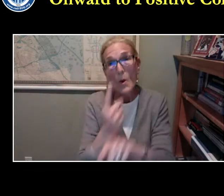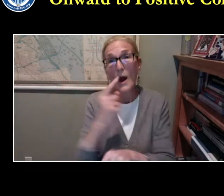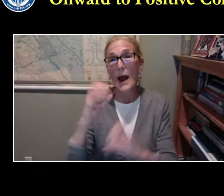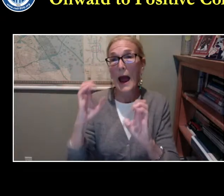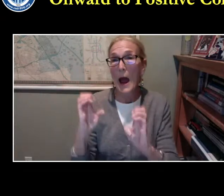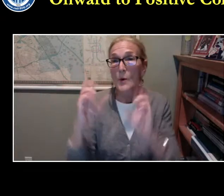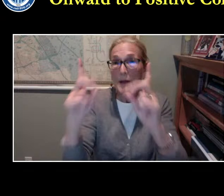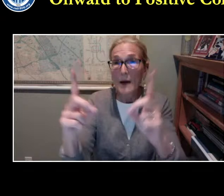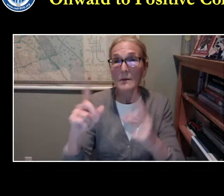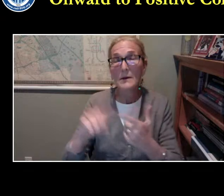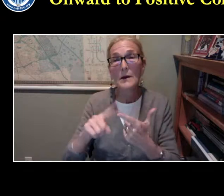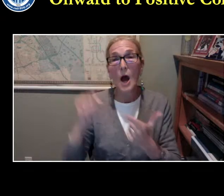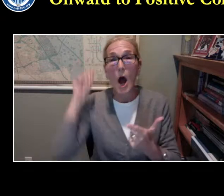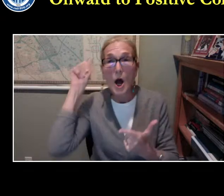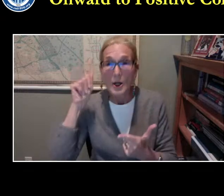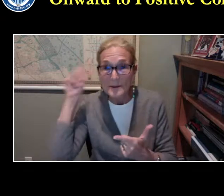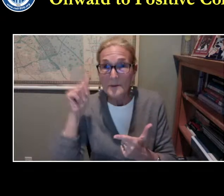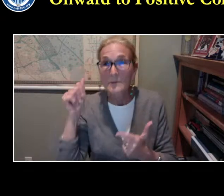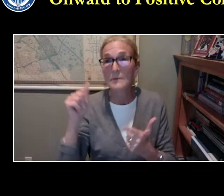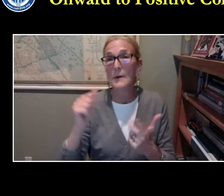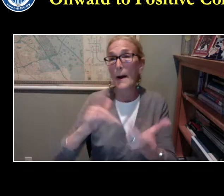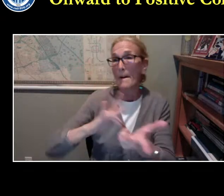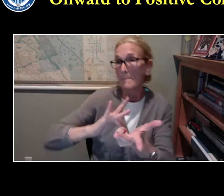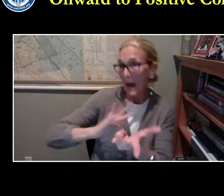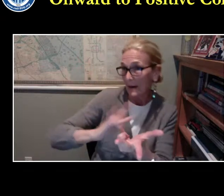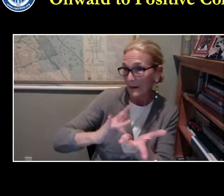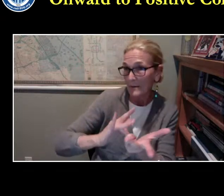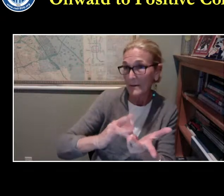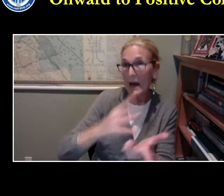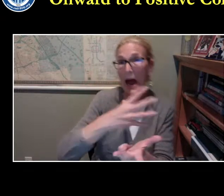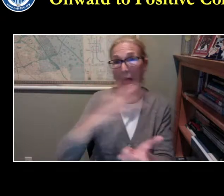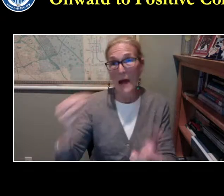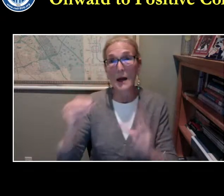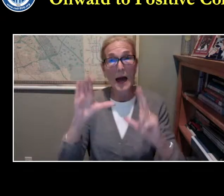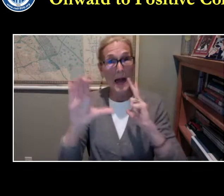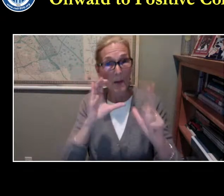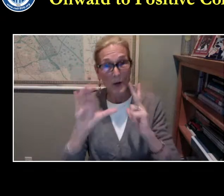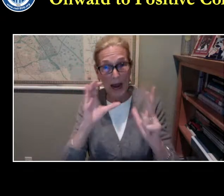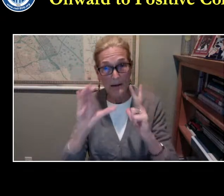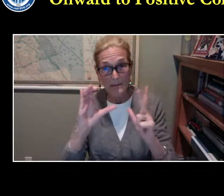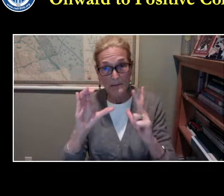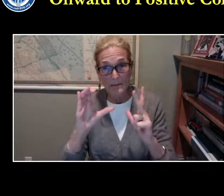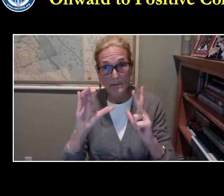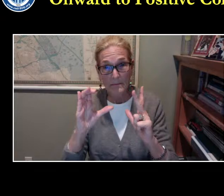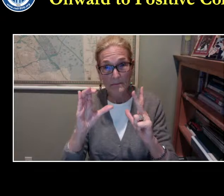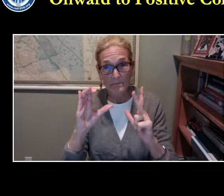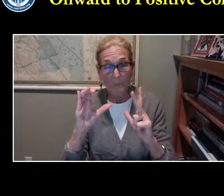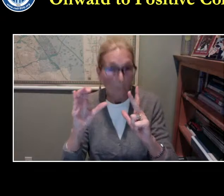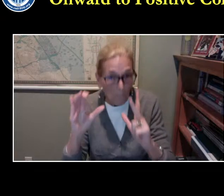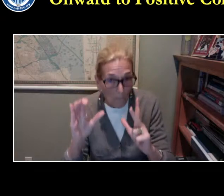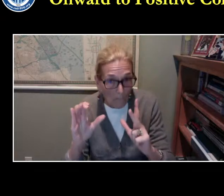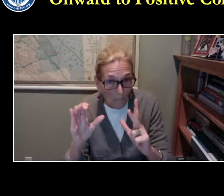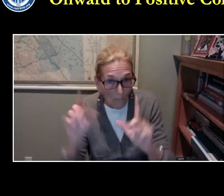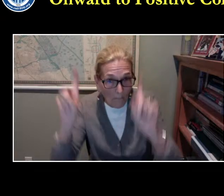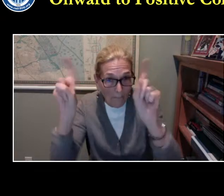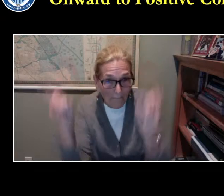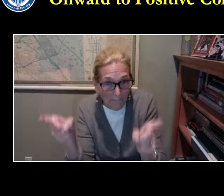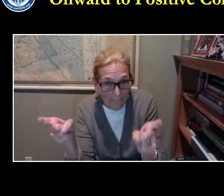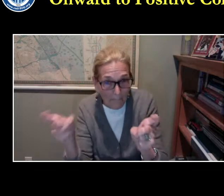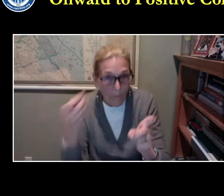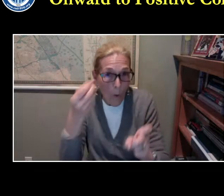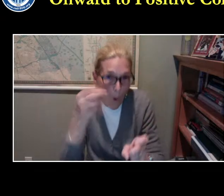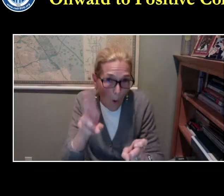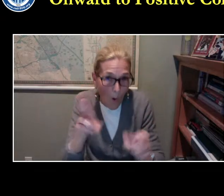So when a baby is screened, they are screened for appropriate educational, audiological, medical, and